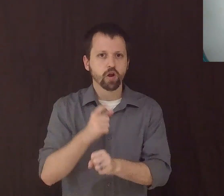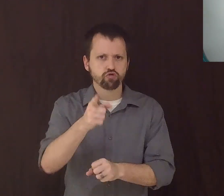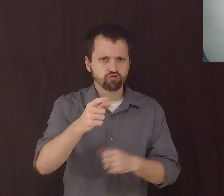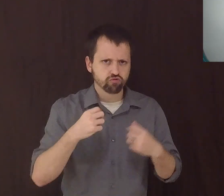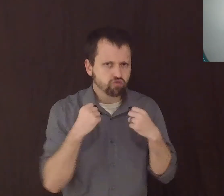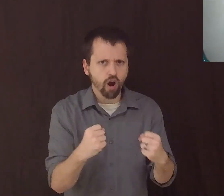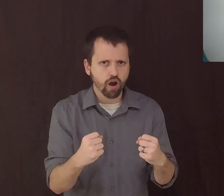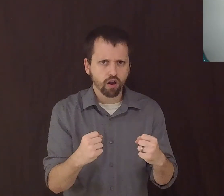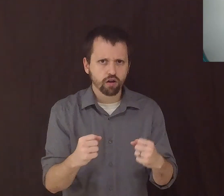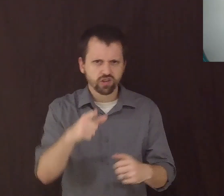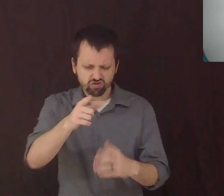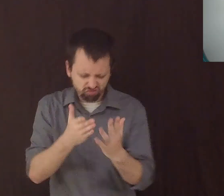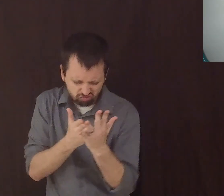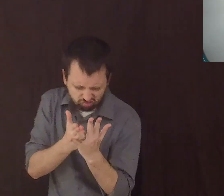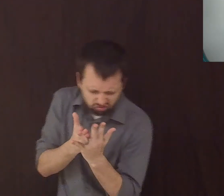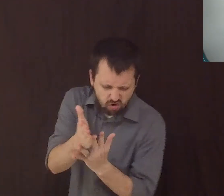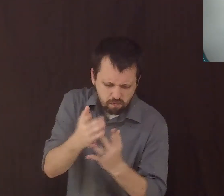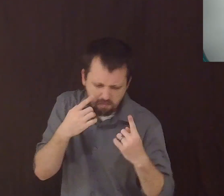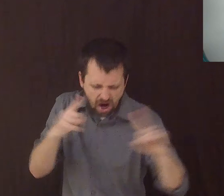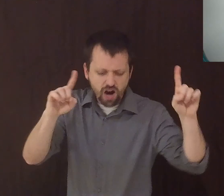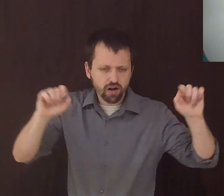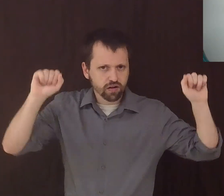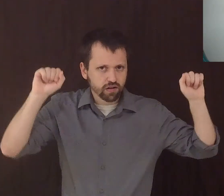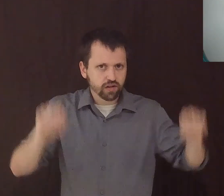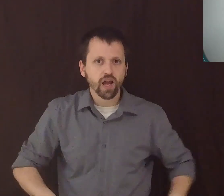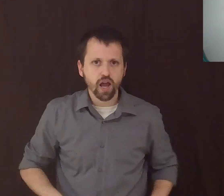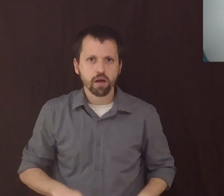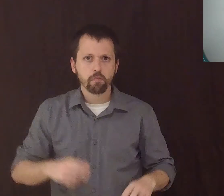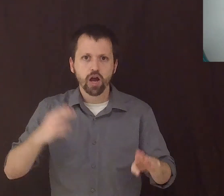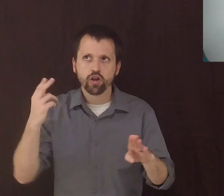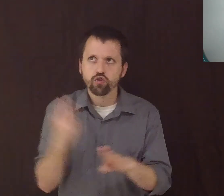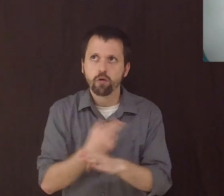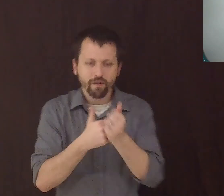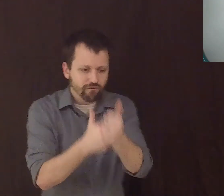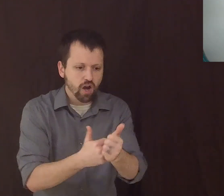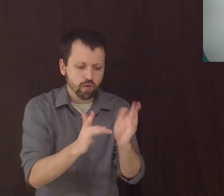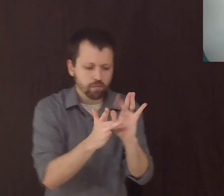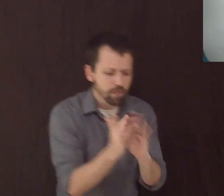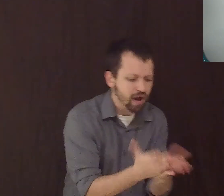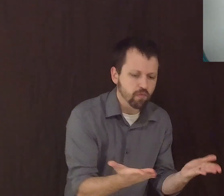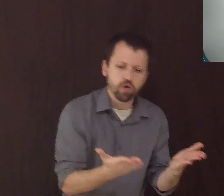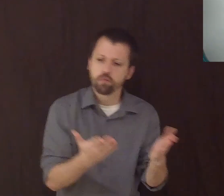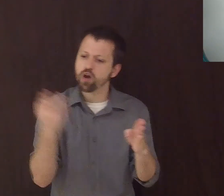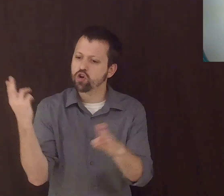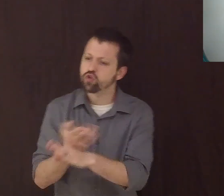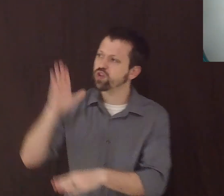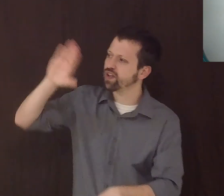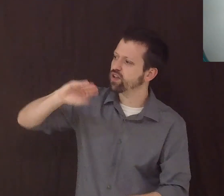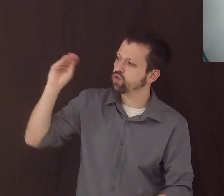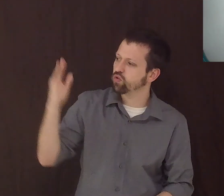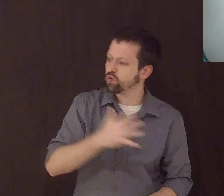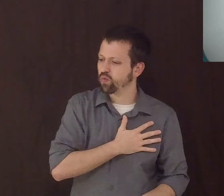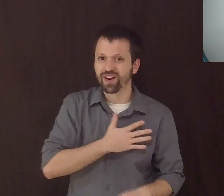so that you can go through that thing victoriously by applying His word and applying His grace to that situation. You're